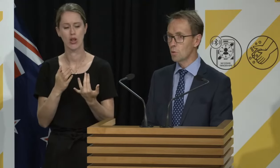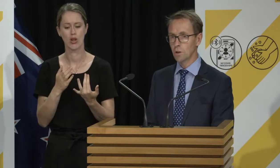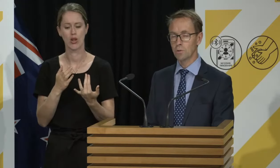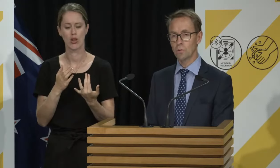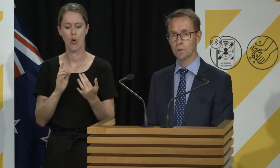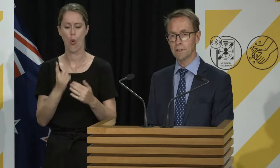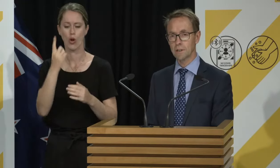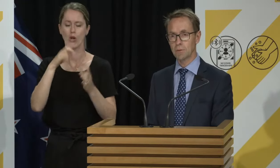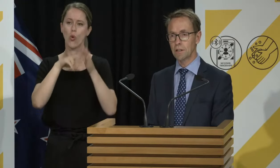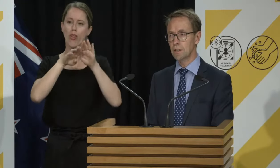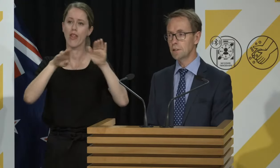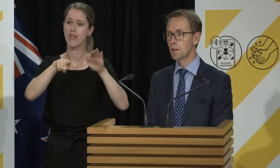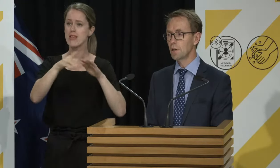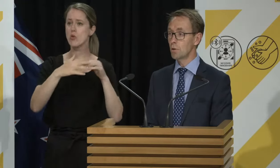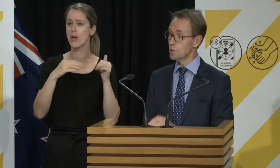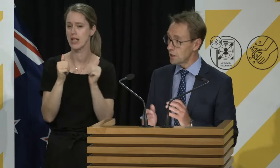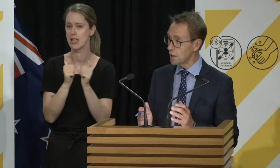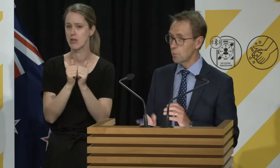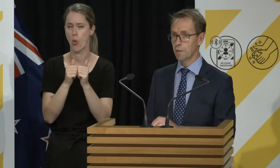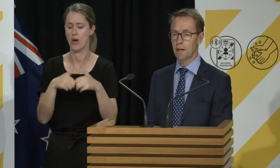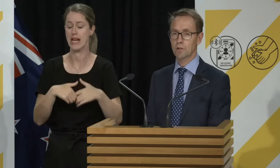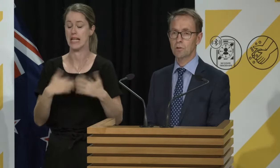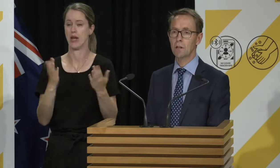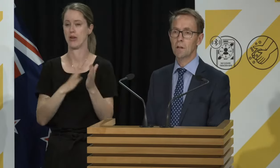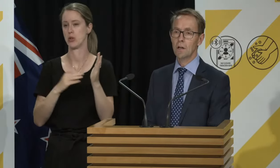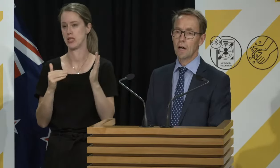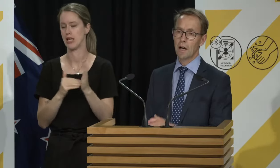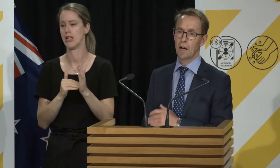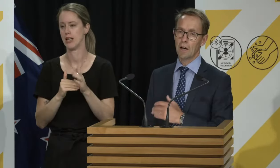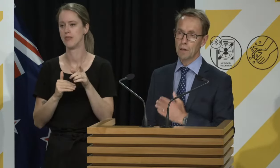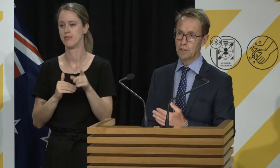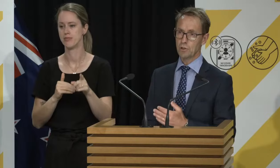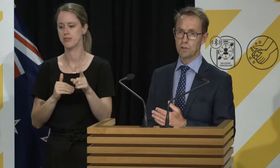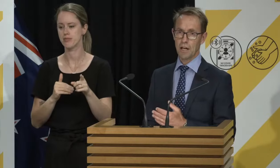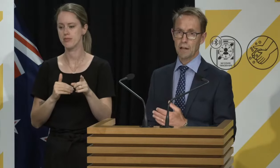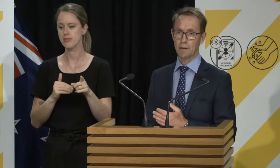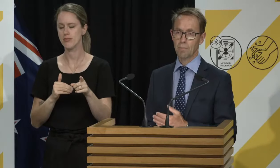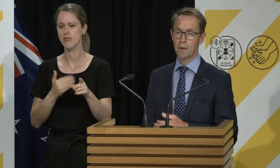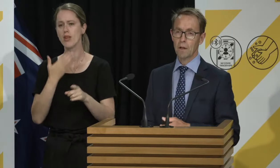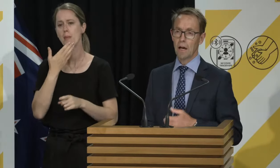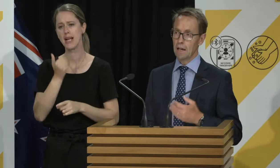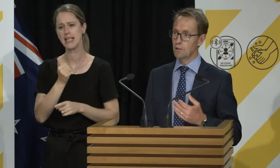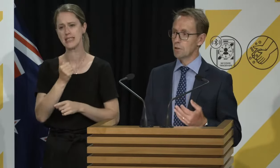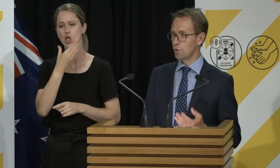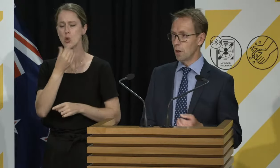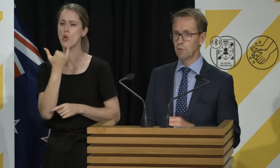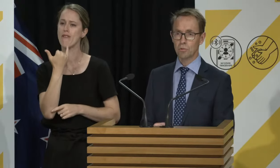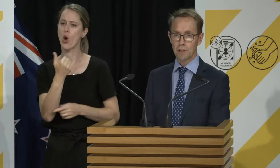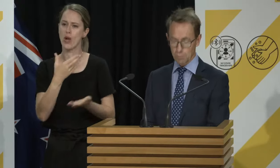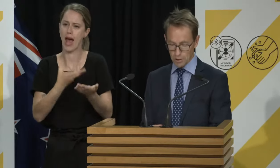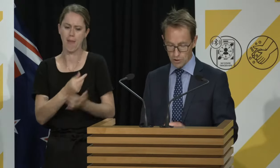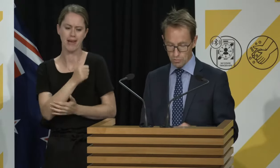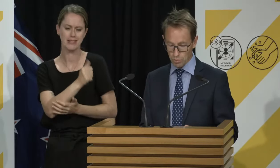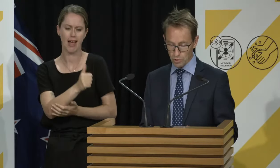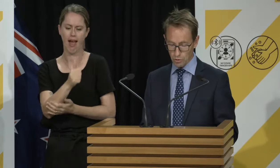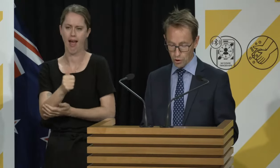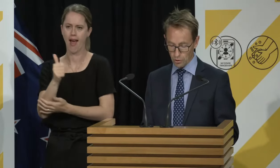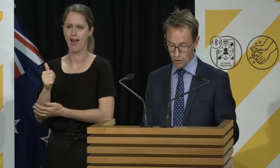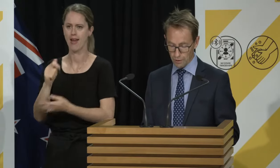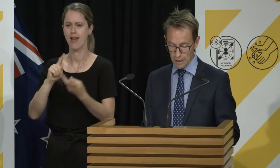outside of Auckland or Northland this weekend, or indeed anywhere in the country, please do scan. And if you haven't already, please